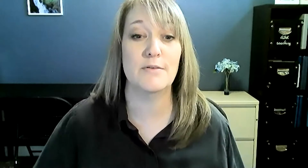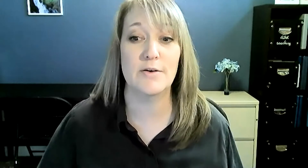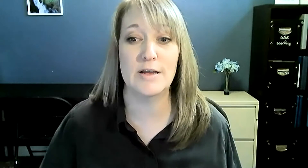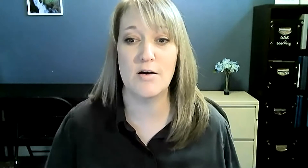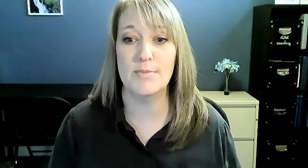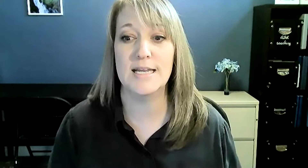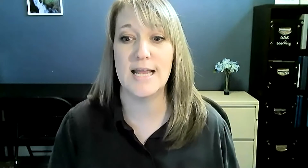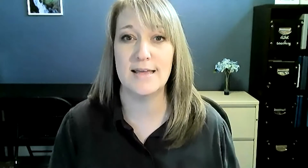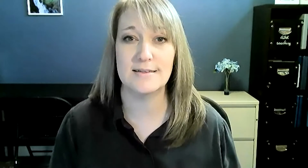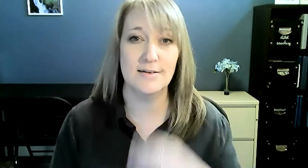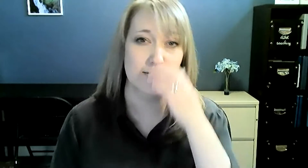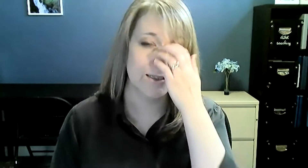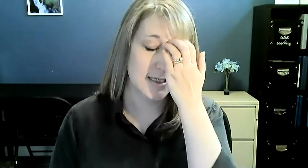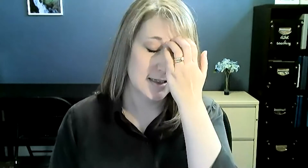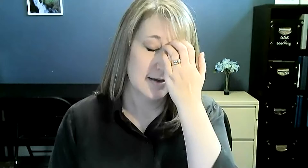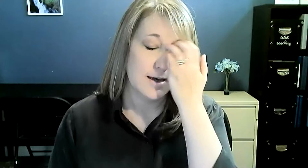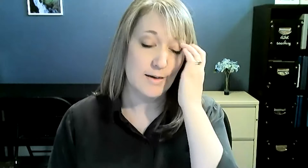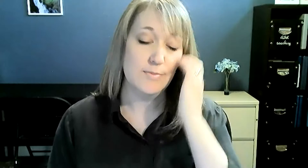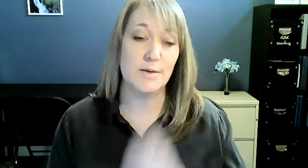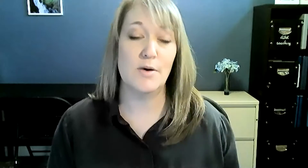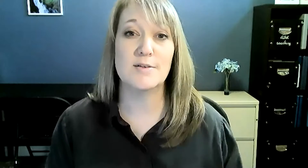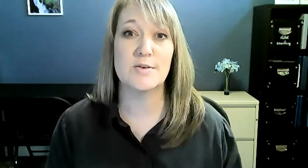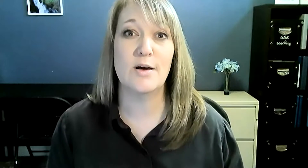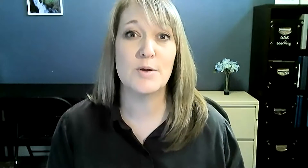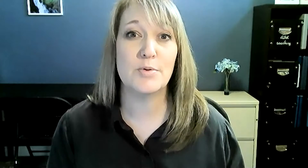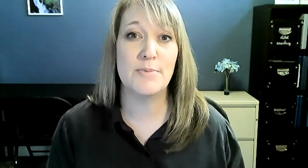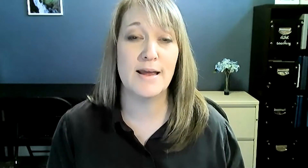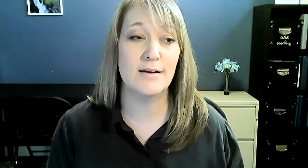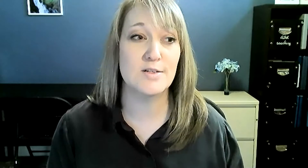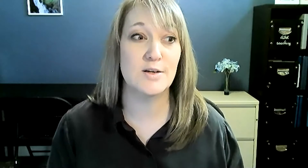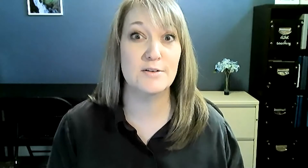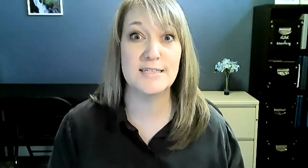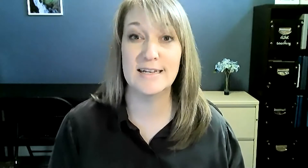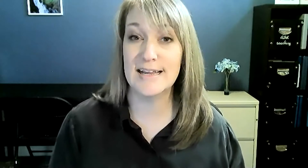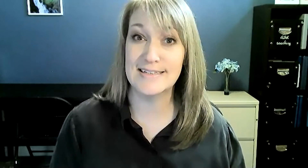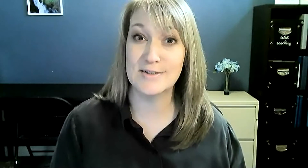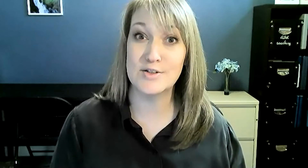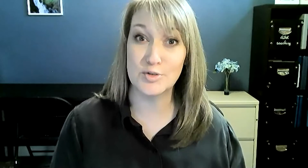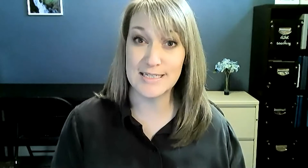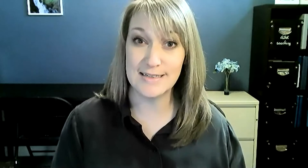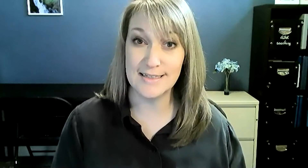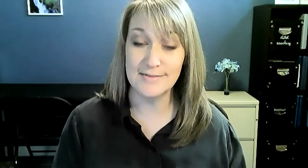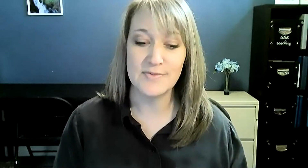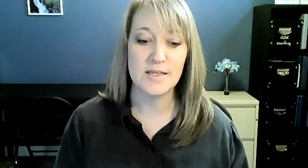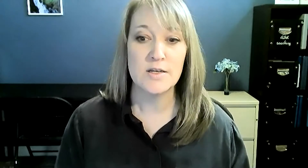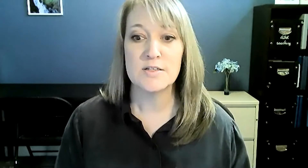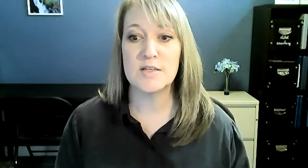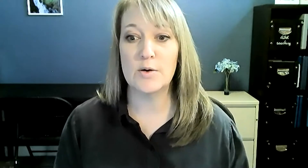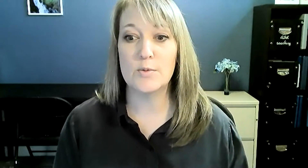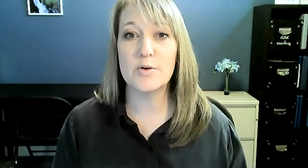very common in ASL. It will also help you prepare to understand ASL storytelling. So we're going to